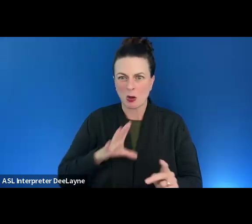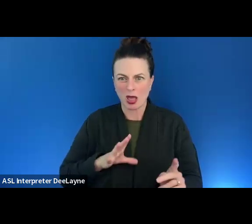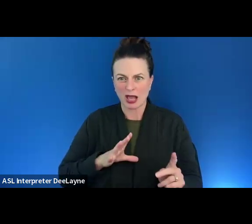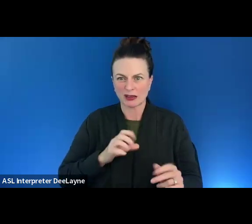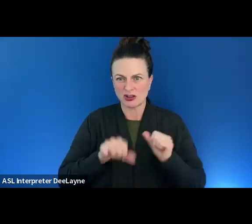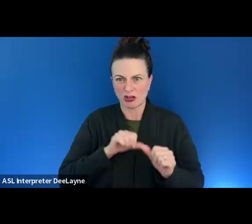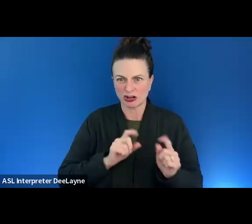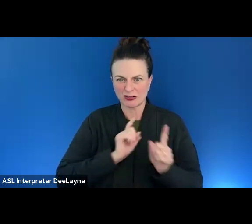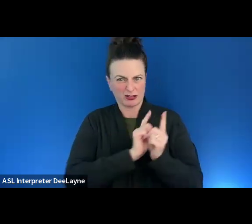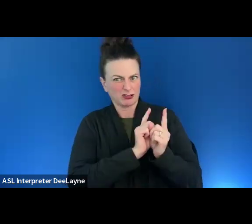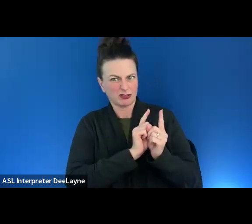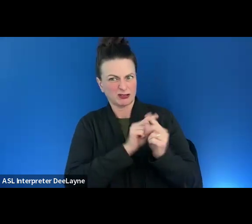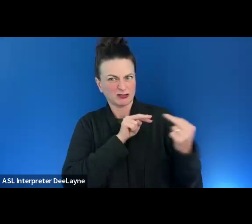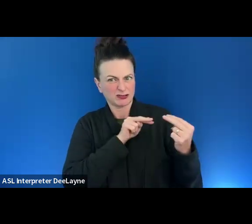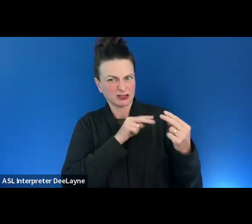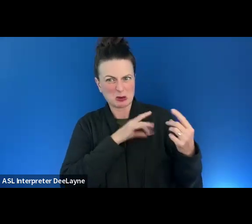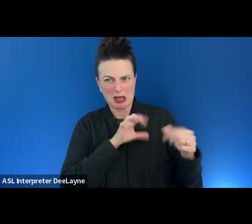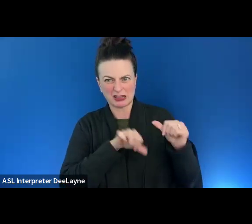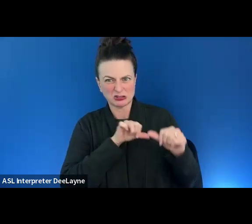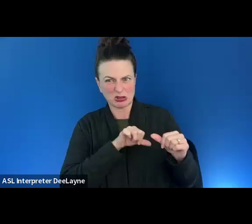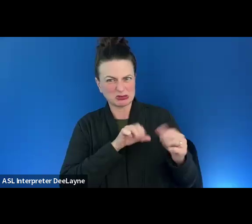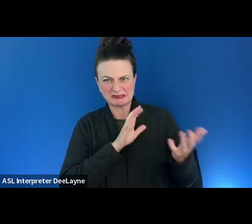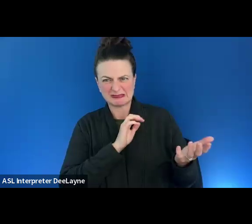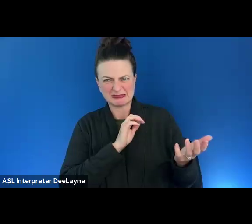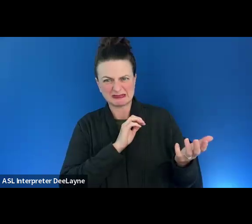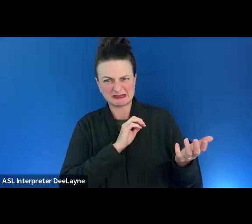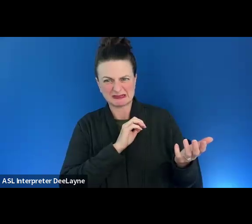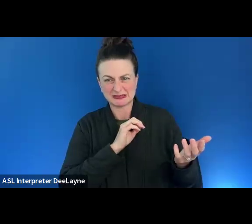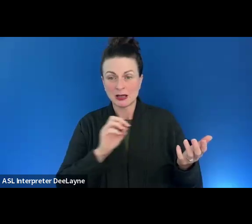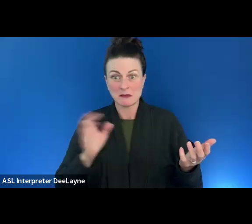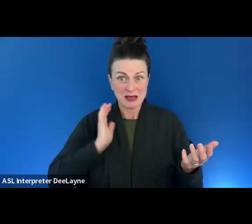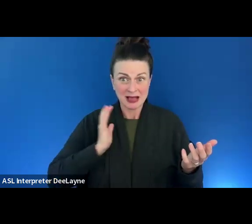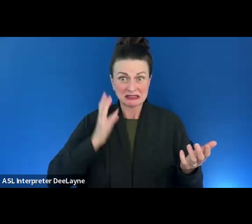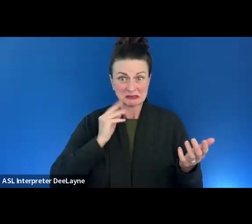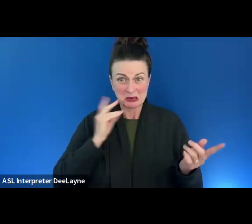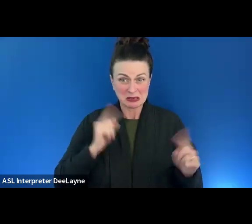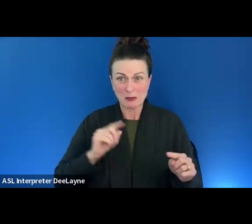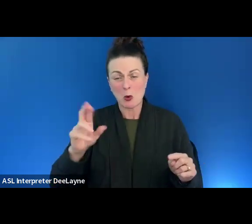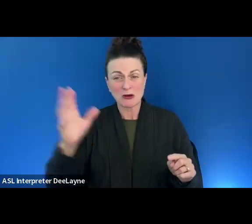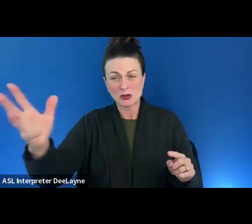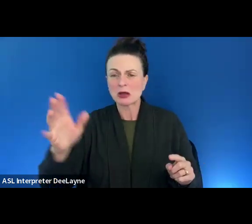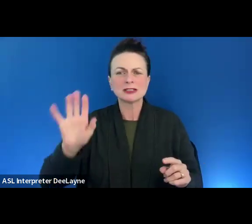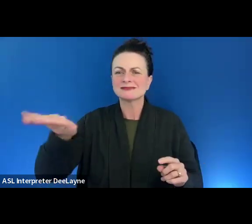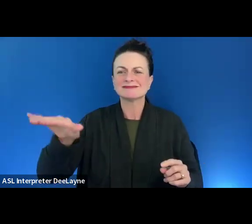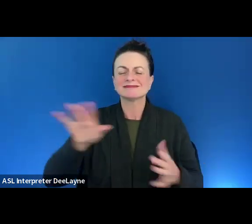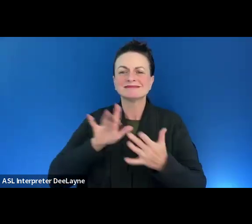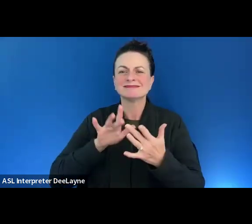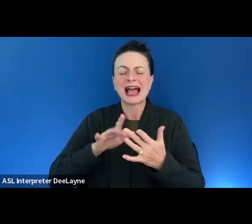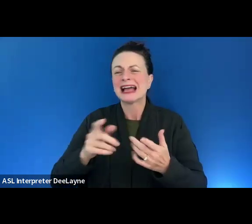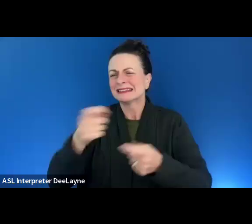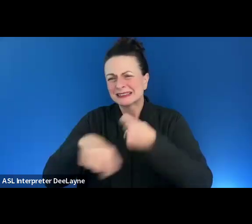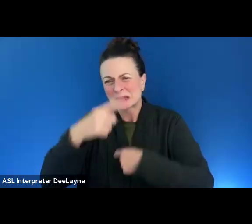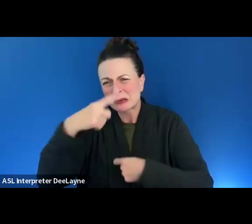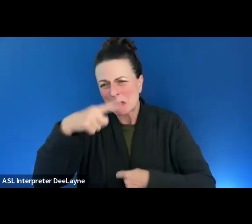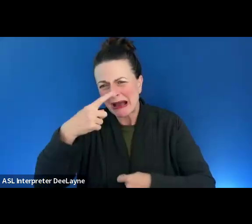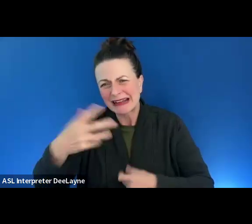with. And if that has happened to you in the past or if it happens to you in the future, don't worry about it. Reach out to them and just ask for another